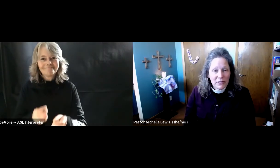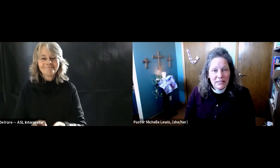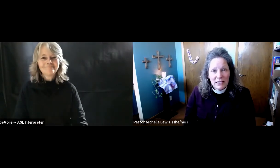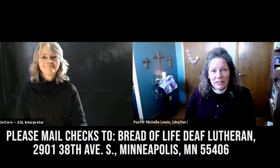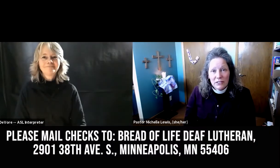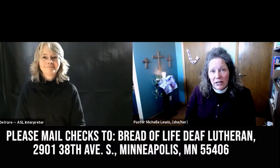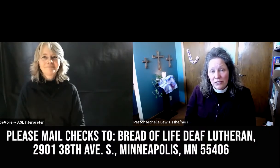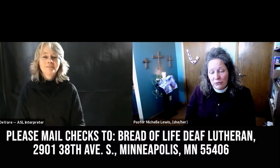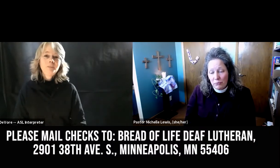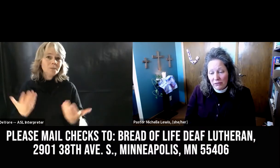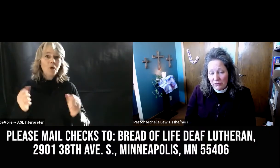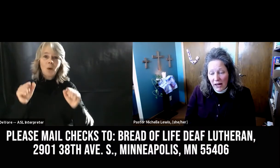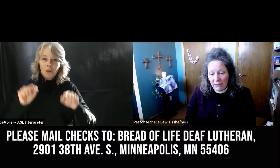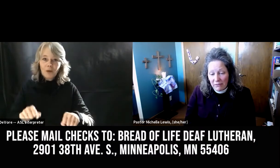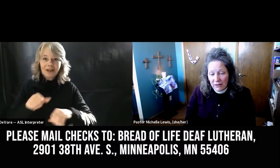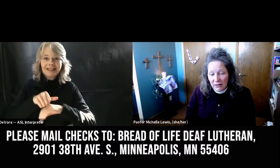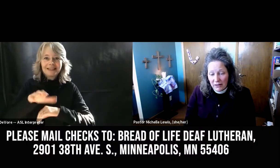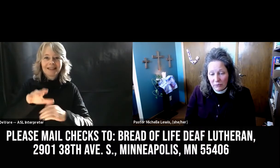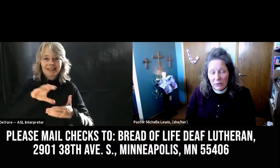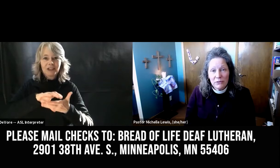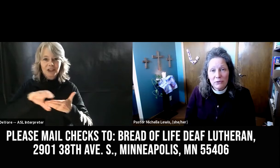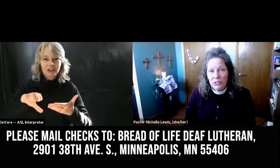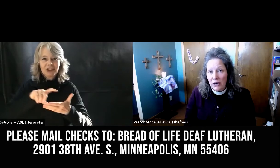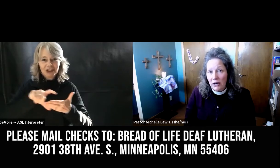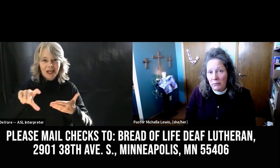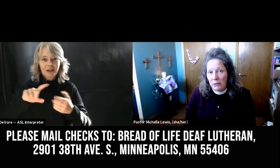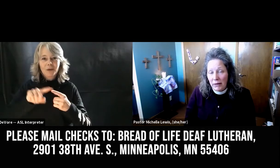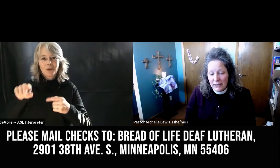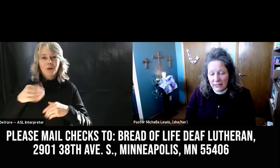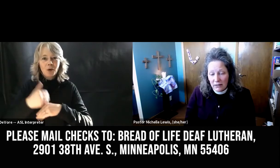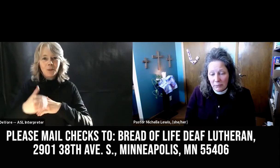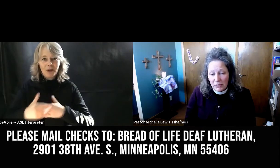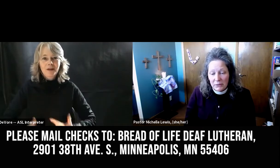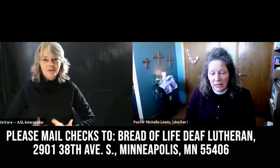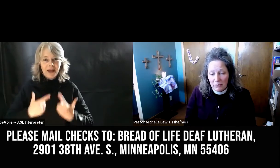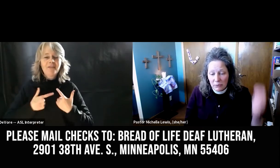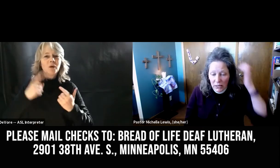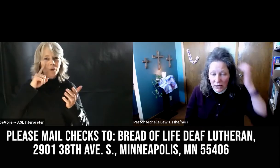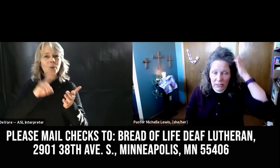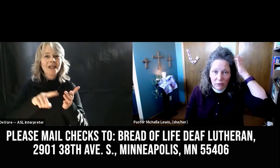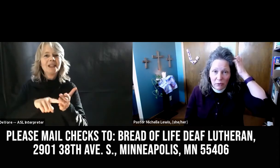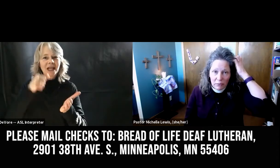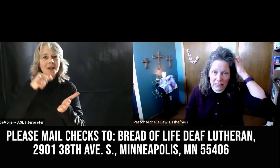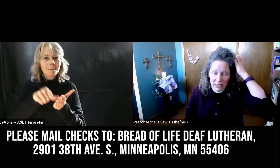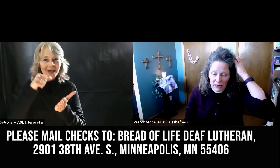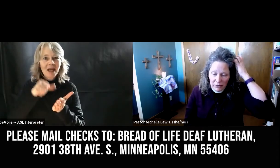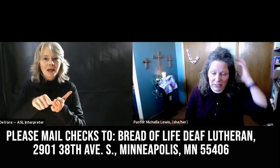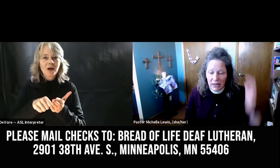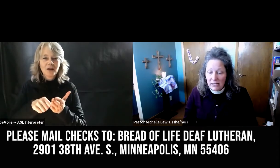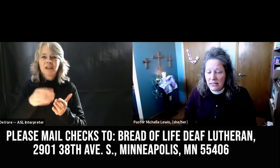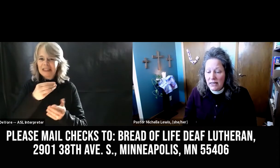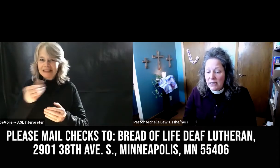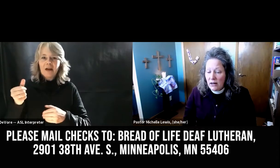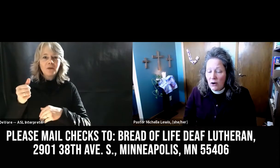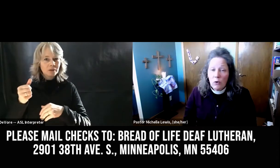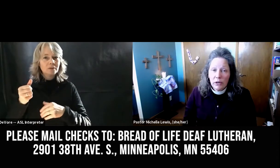And you can send a check to Bread of Life. We do check our mailbox multiple times a week, so it won't be sitting